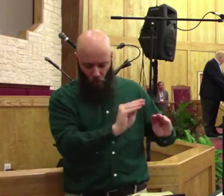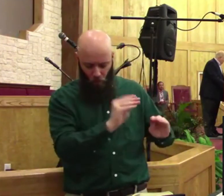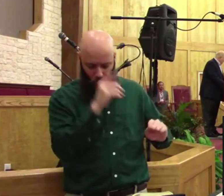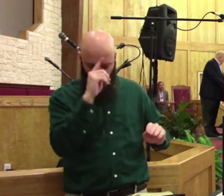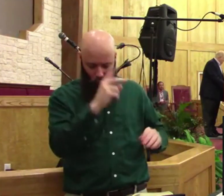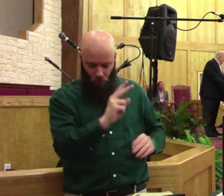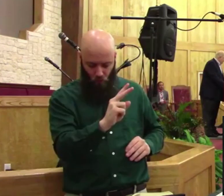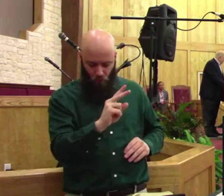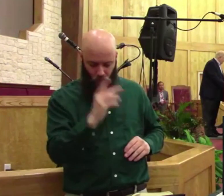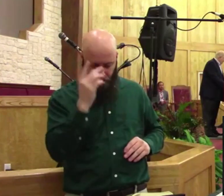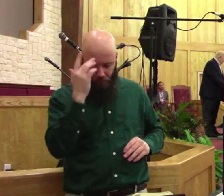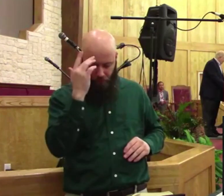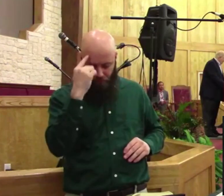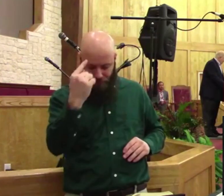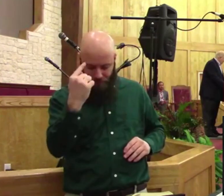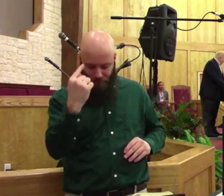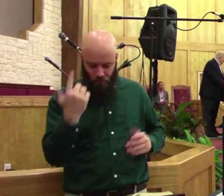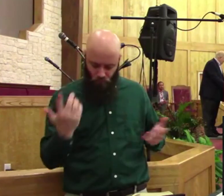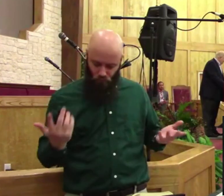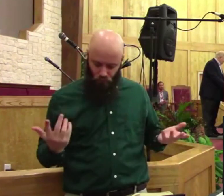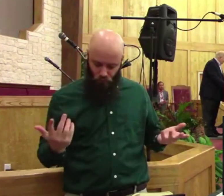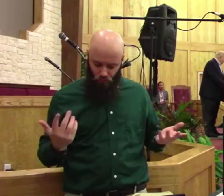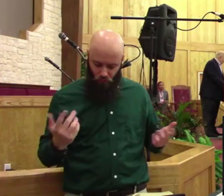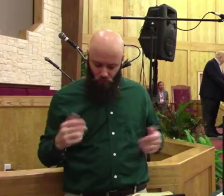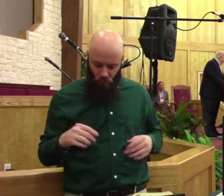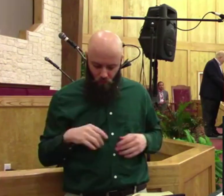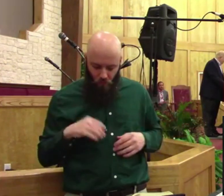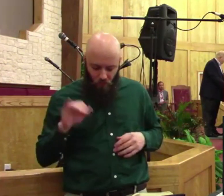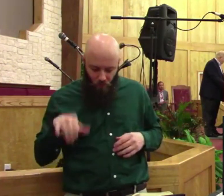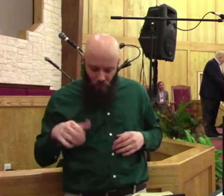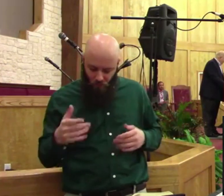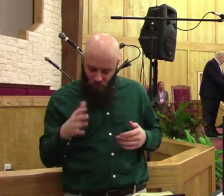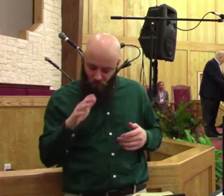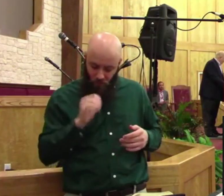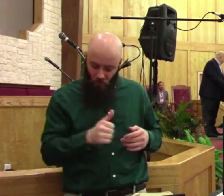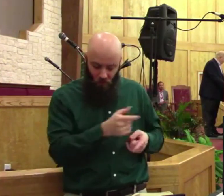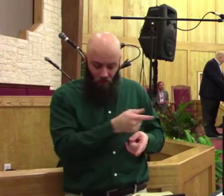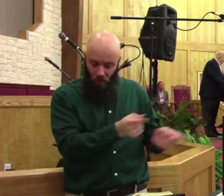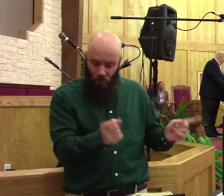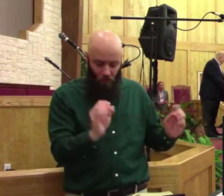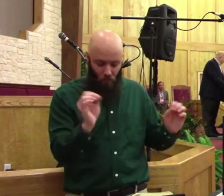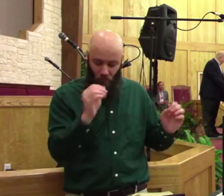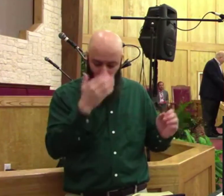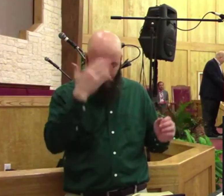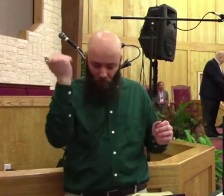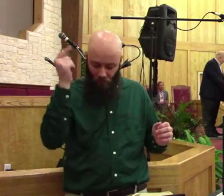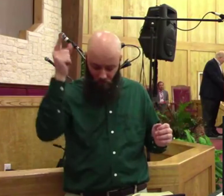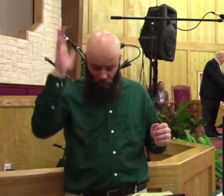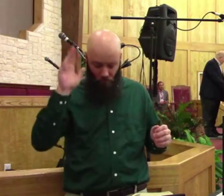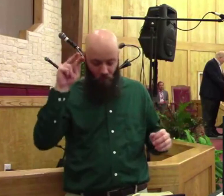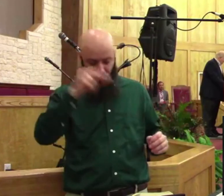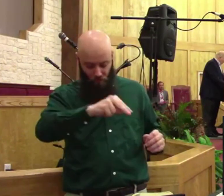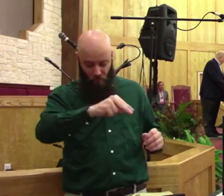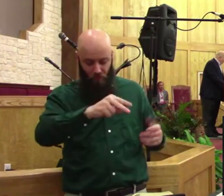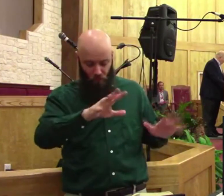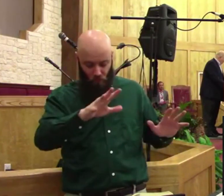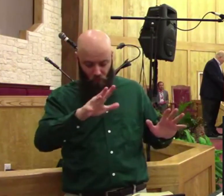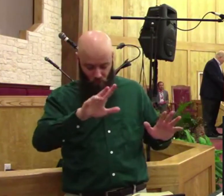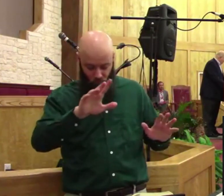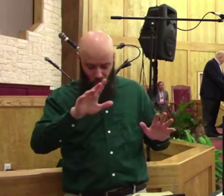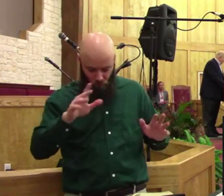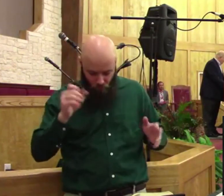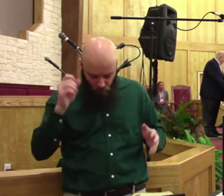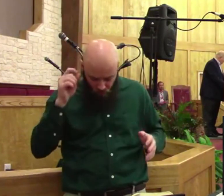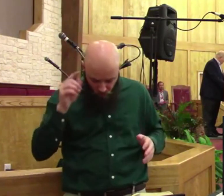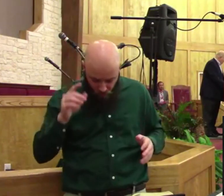to cast into hell. Yes, I tell you, fear him. Are not 5 sparrows sold for 2 pennies, and not one of them is